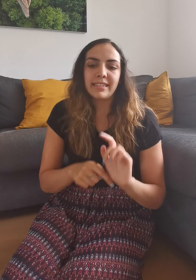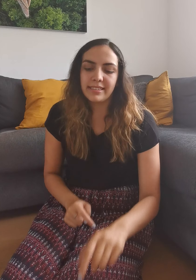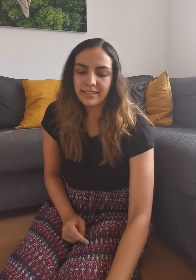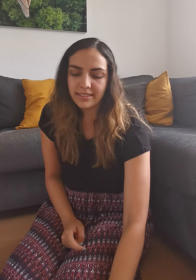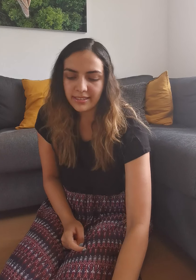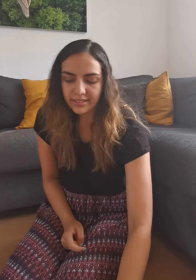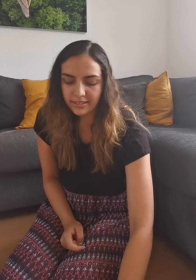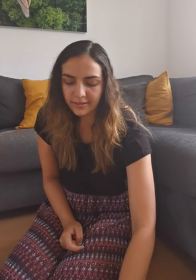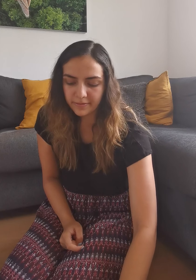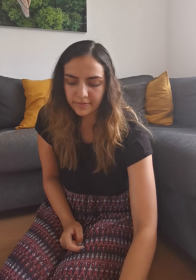late.